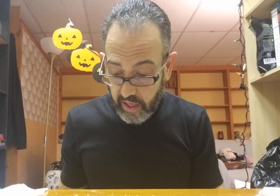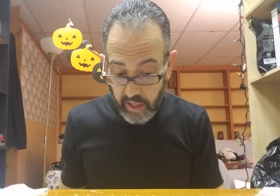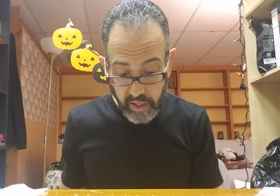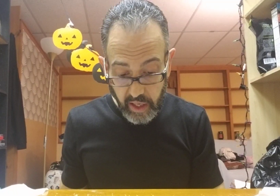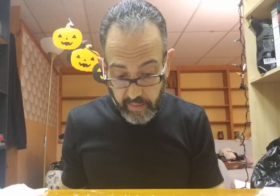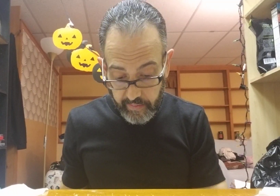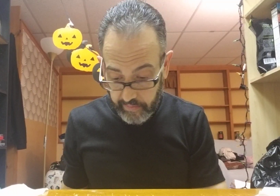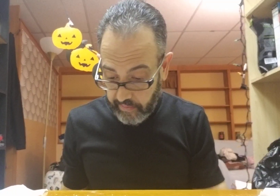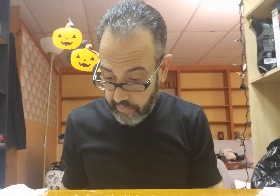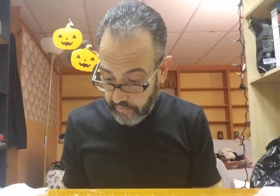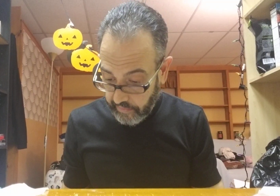and